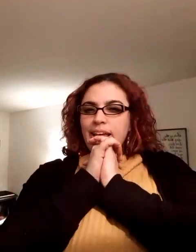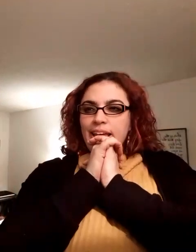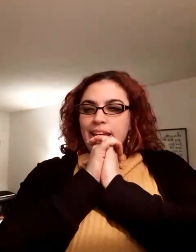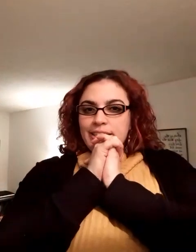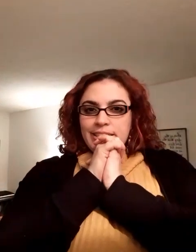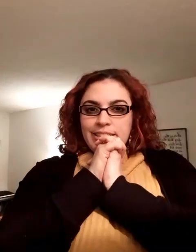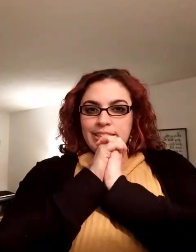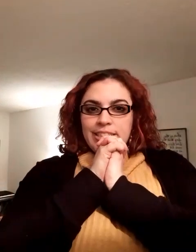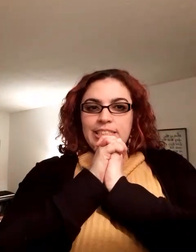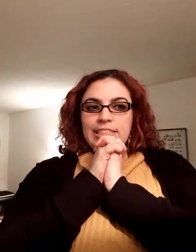Let's see.